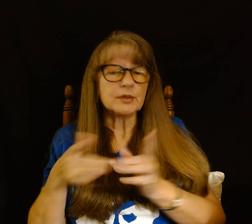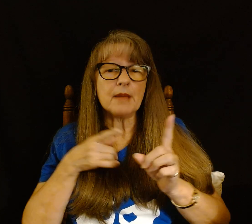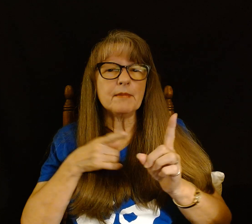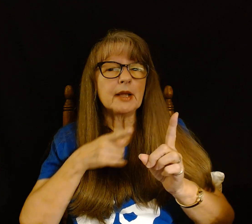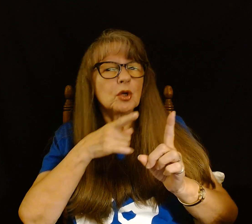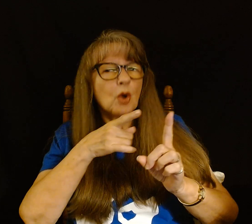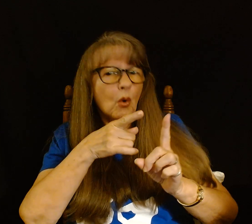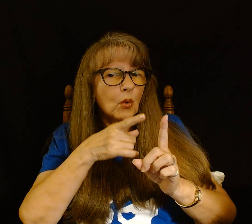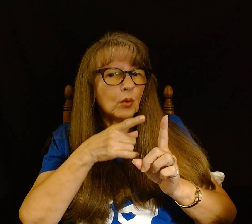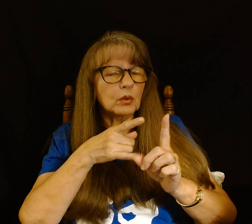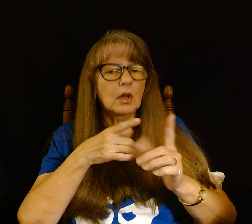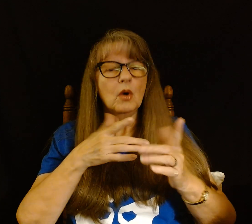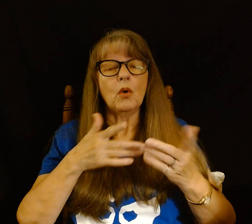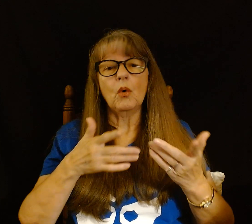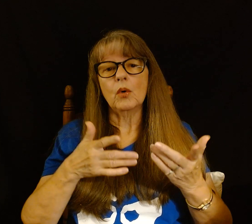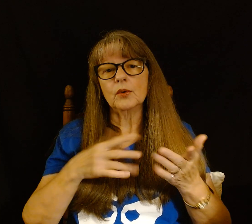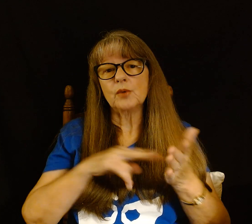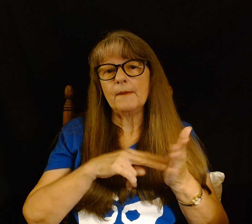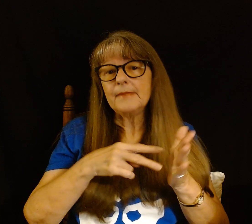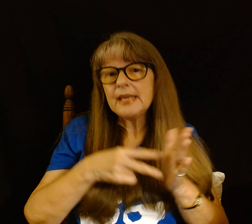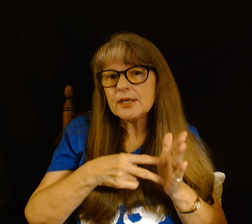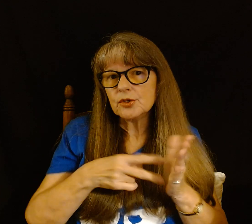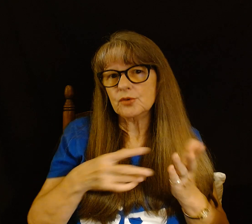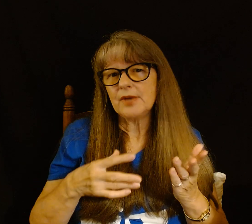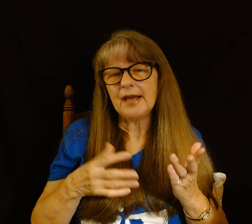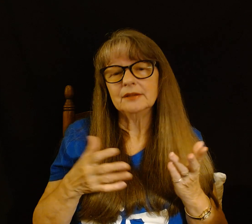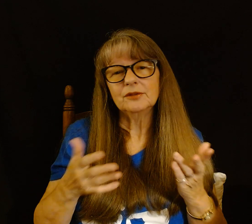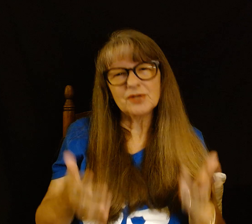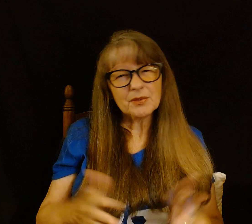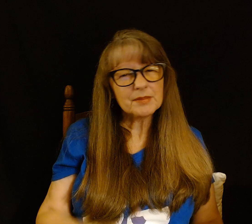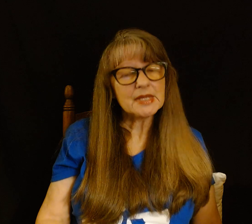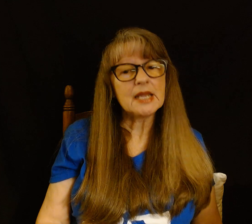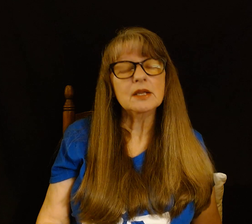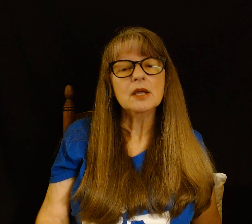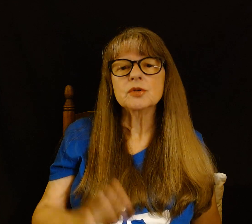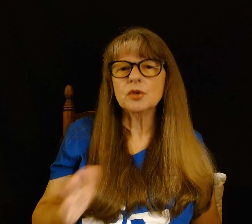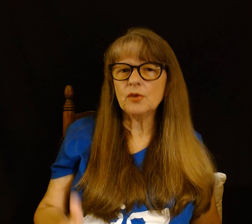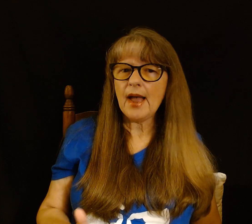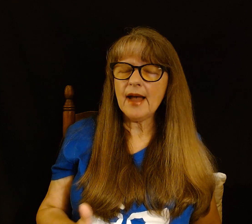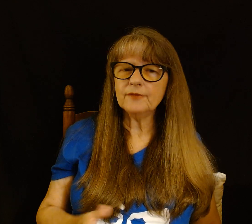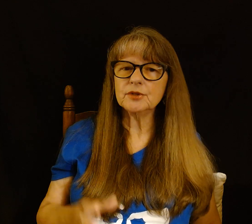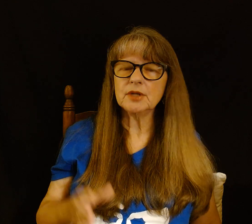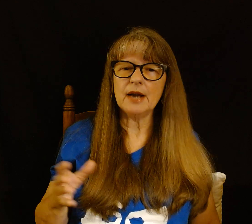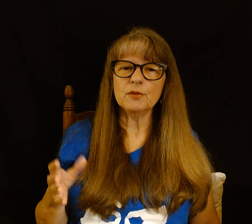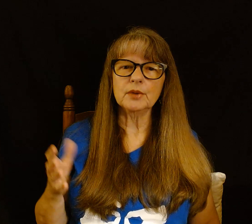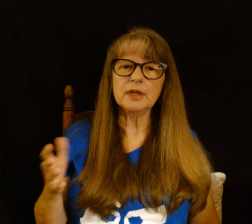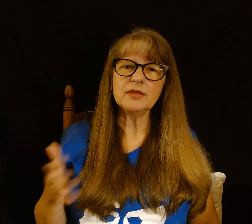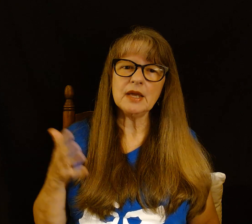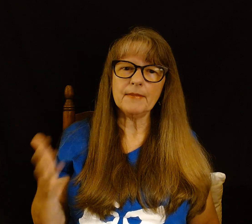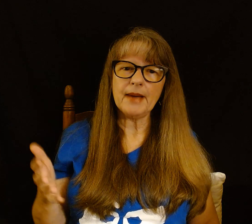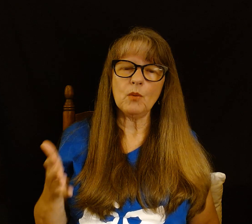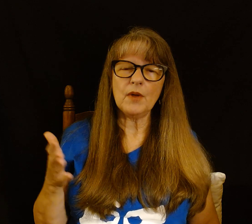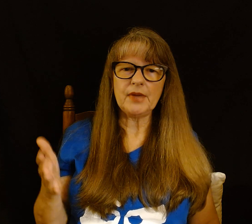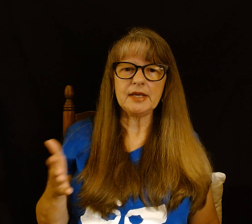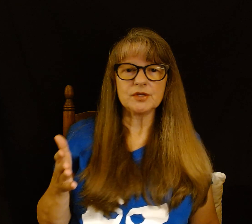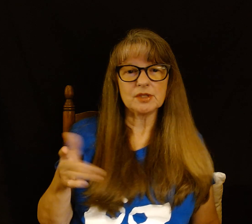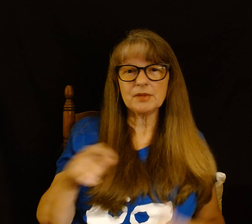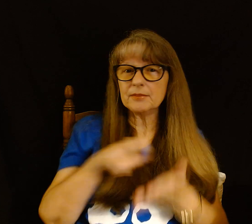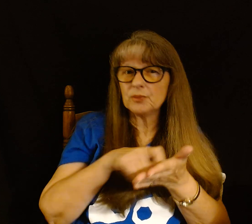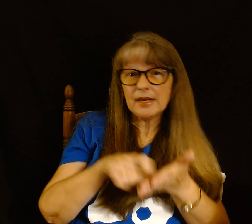my goal, or do I mean to do that? You see what I'm saying? So you have to kind of really think about what that is, and sometimes writing it